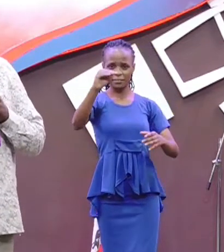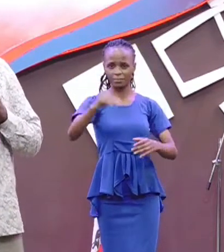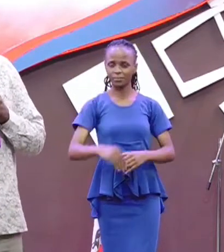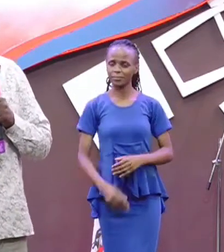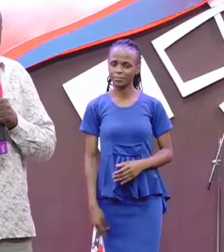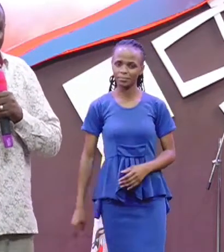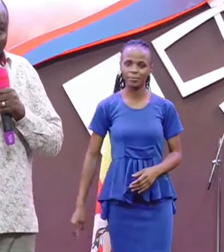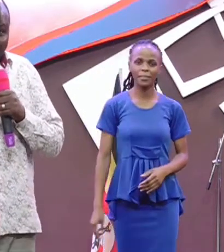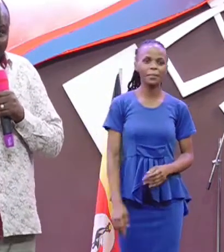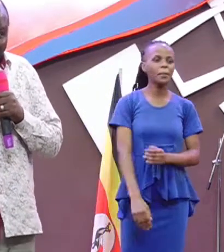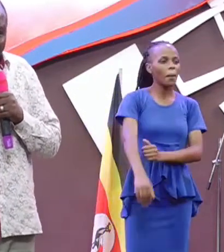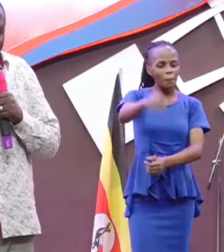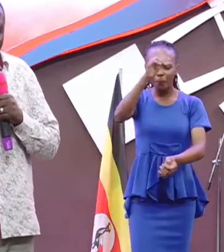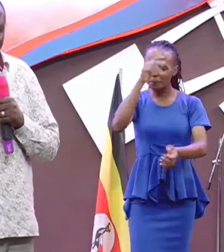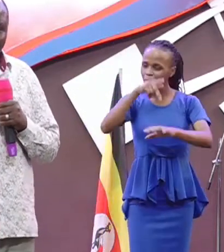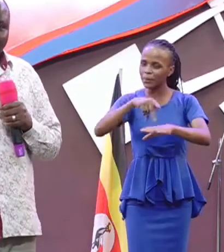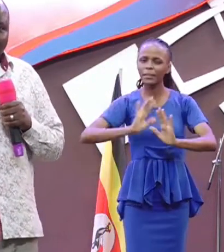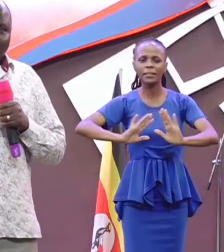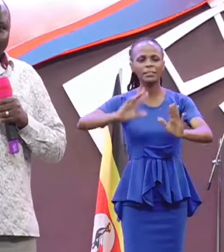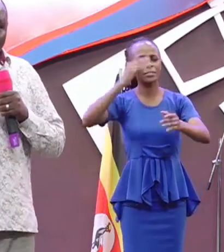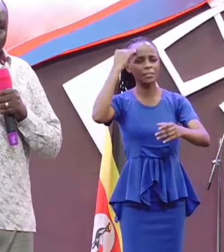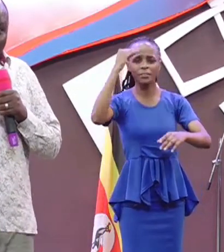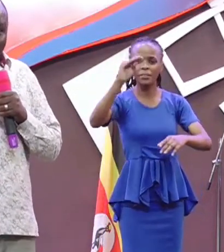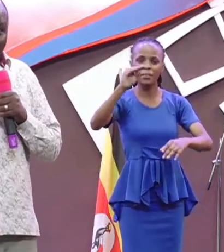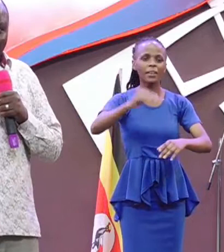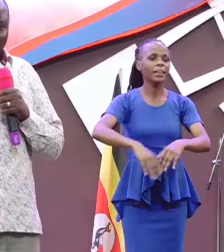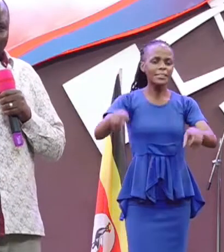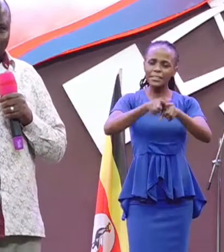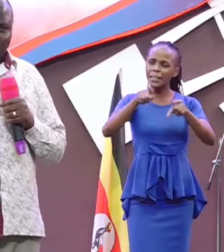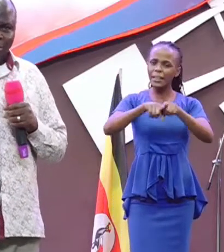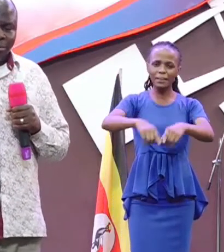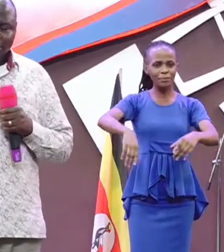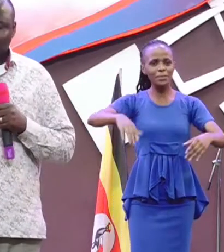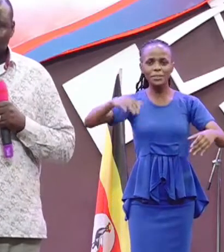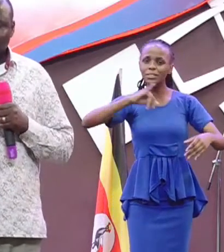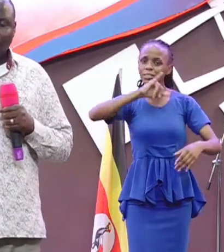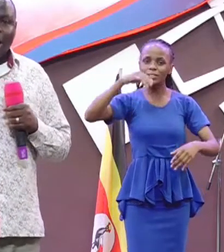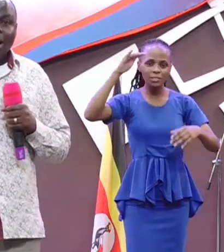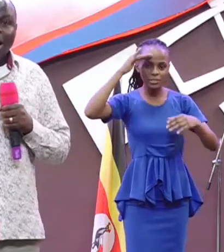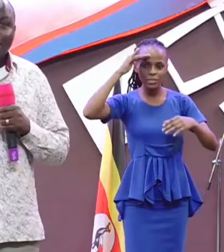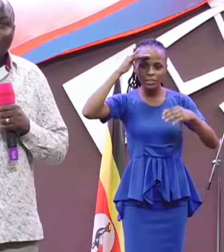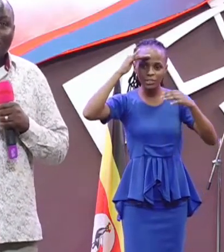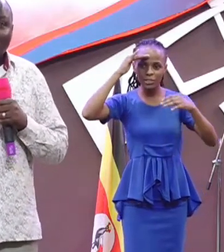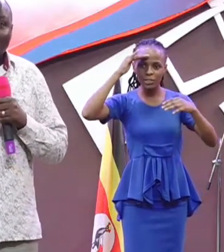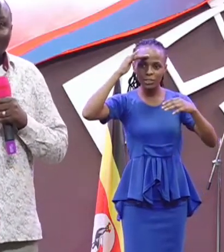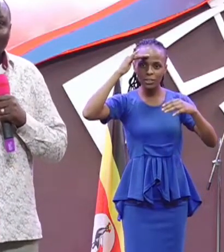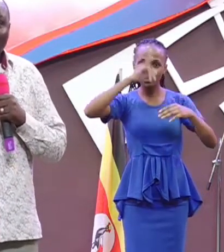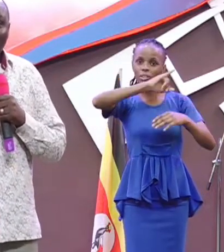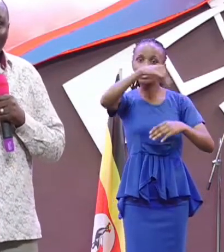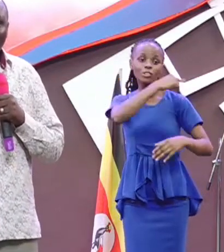they left a message. Peter left a message. Jacob left a message.